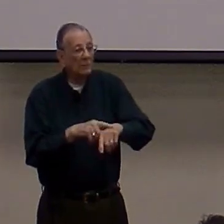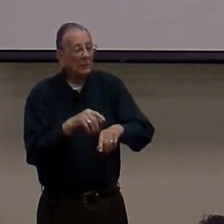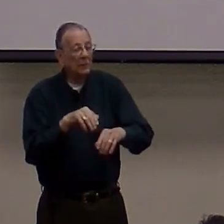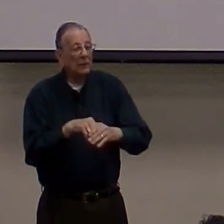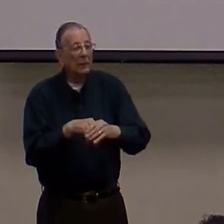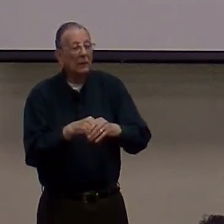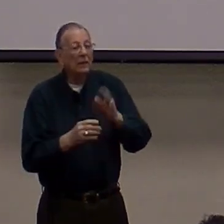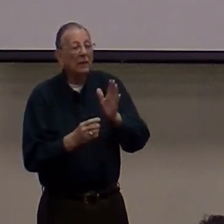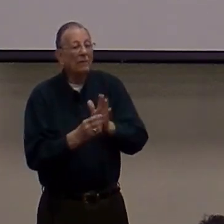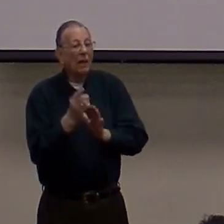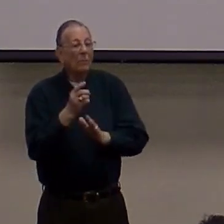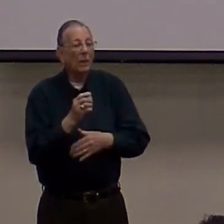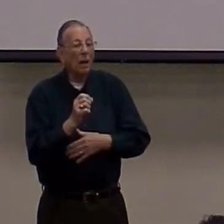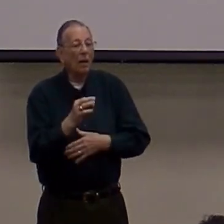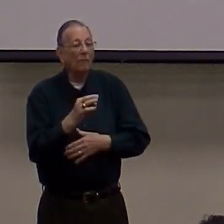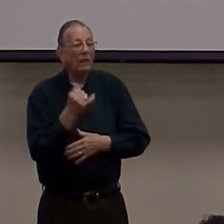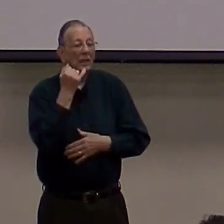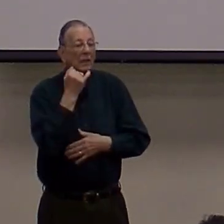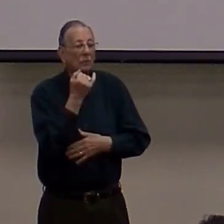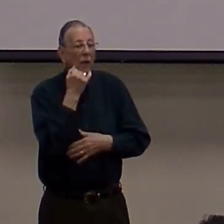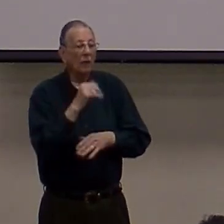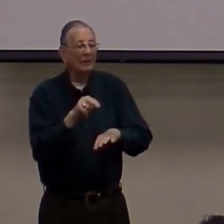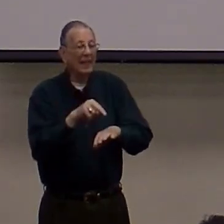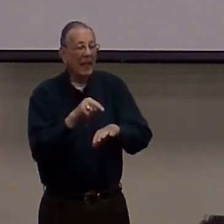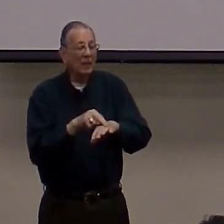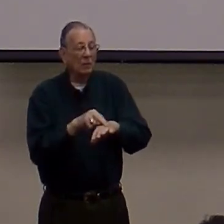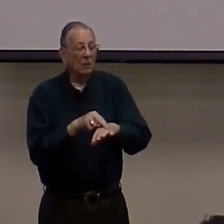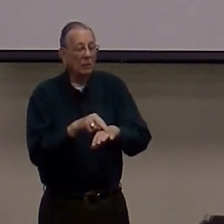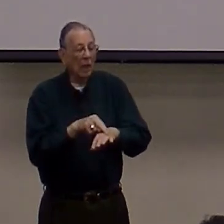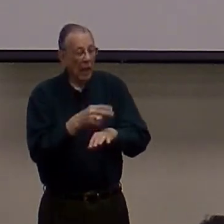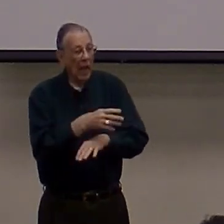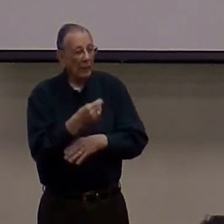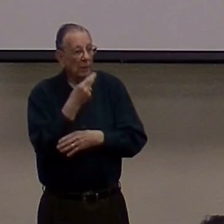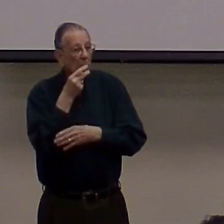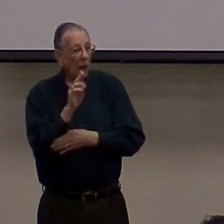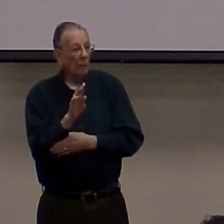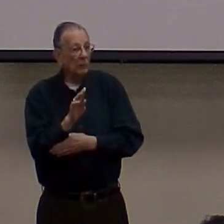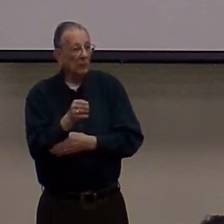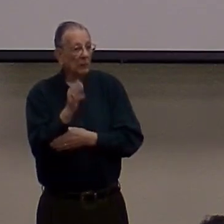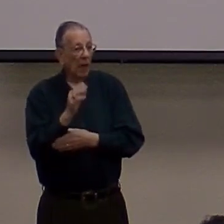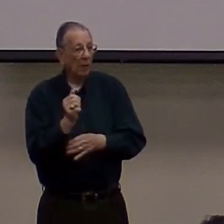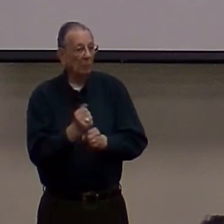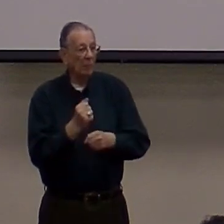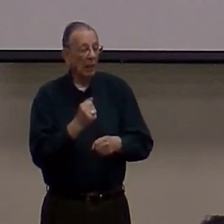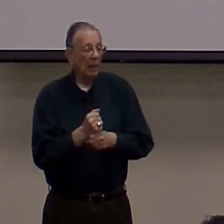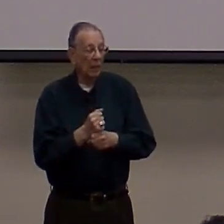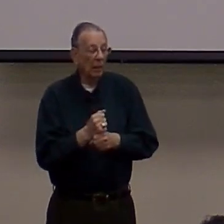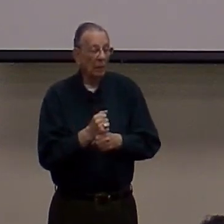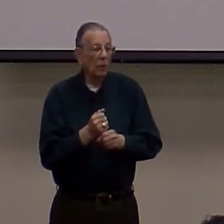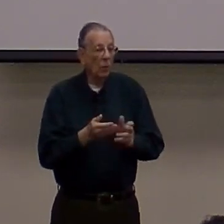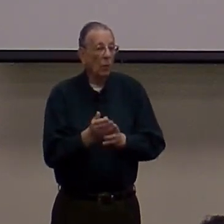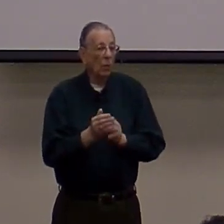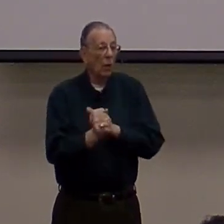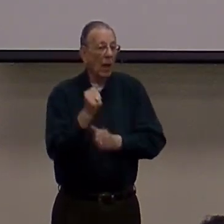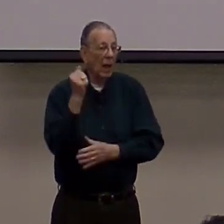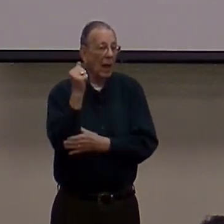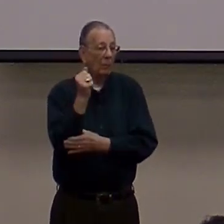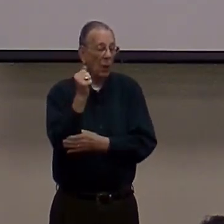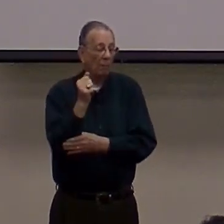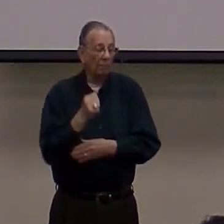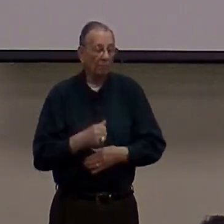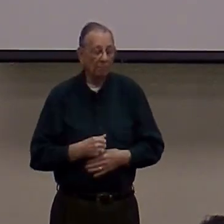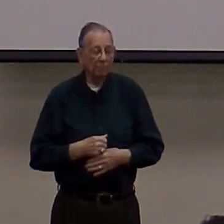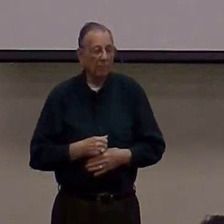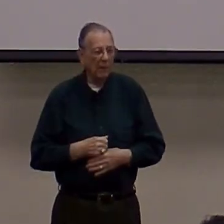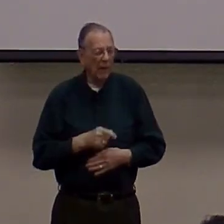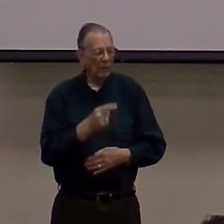the development of the Israelite nation and the promises that God made through Abraham. If you